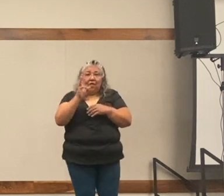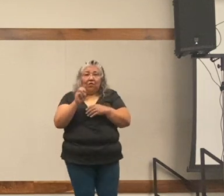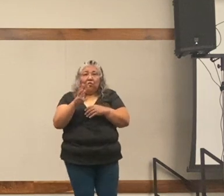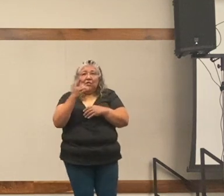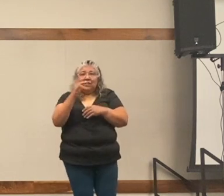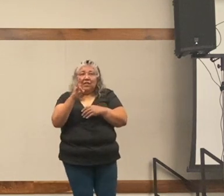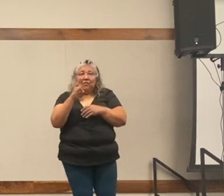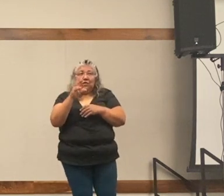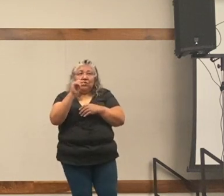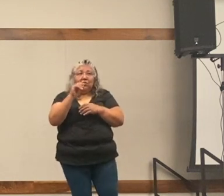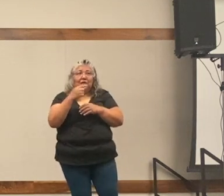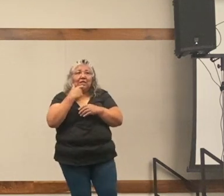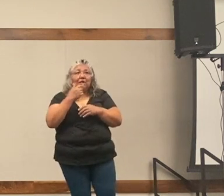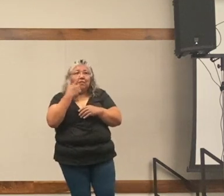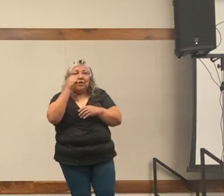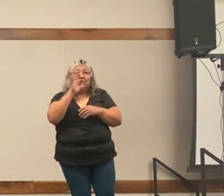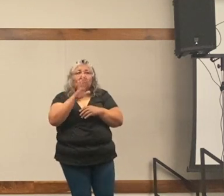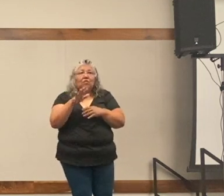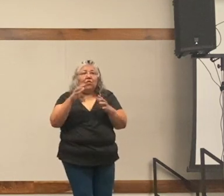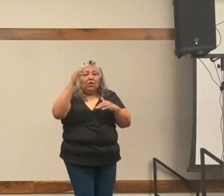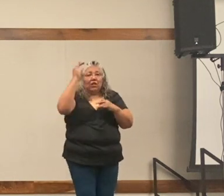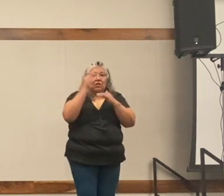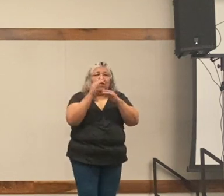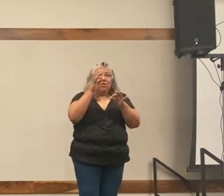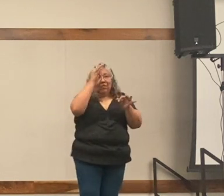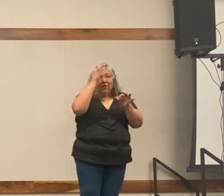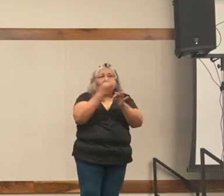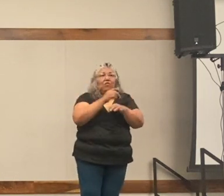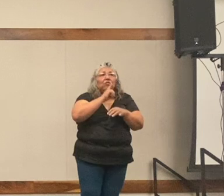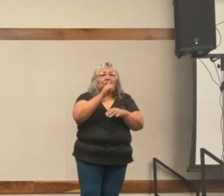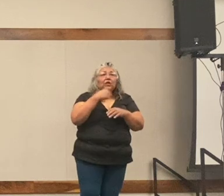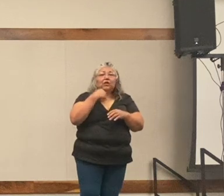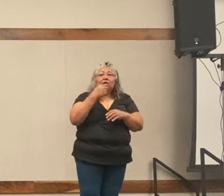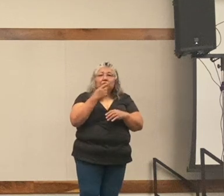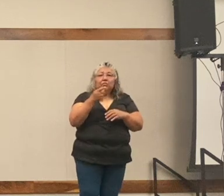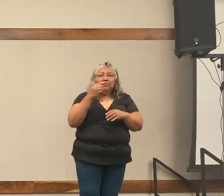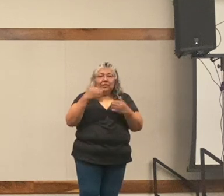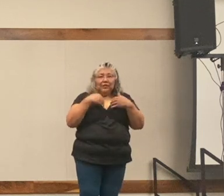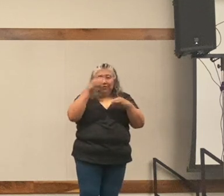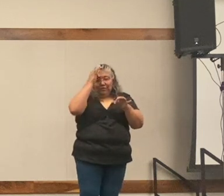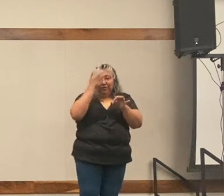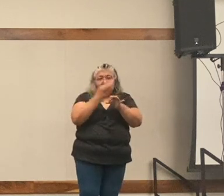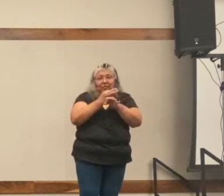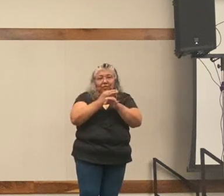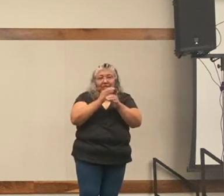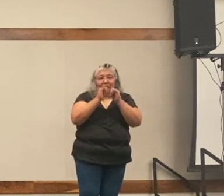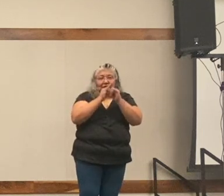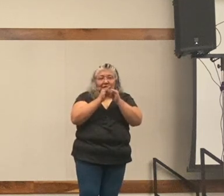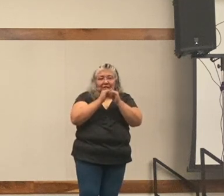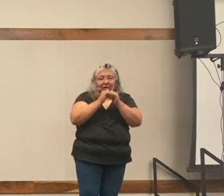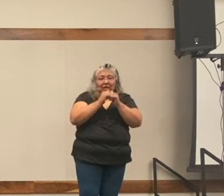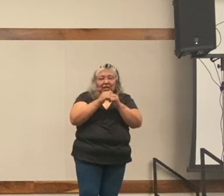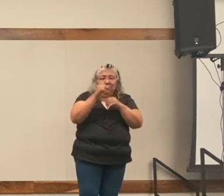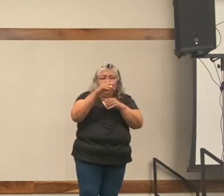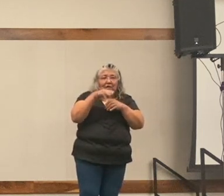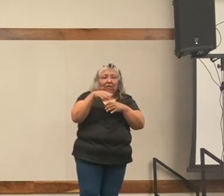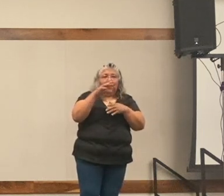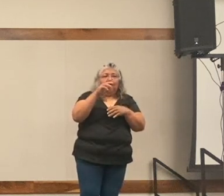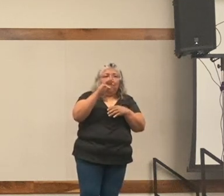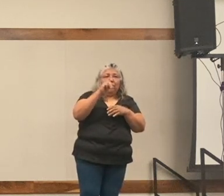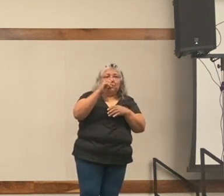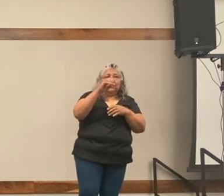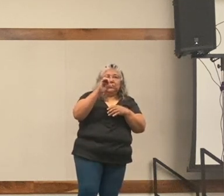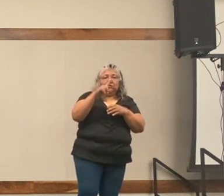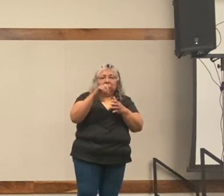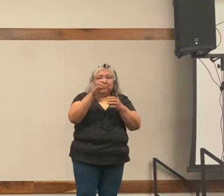17, 20 says, because of your little faith, you told them, for truly I tell you, if you have faith the size of a mustard seed, you will tell this mountain to